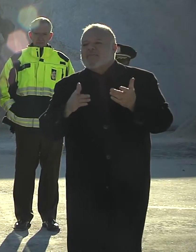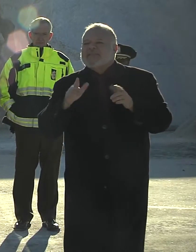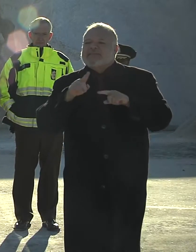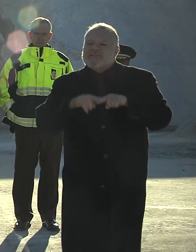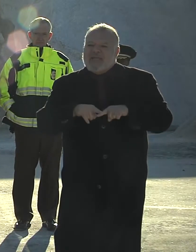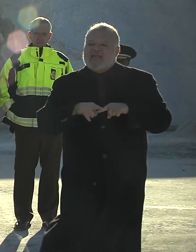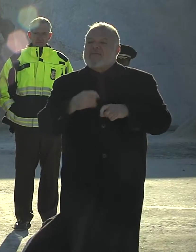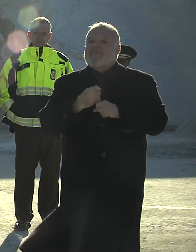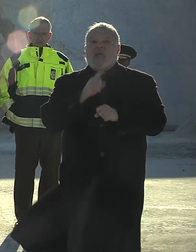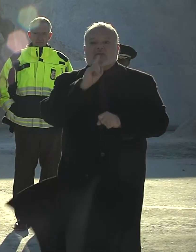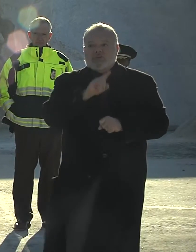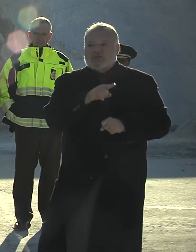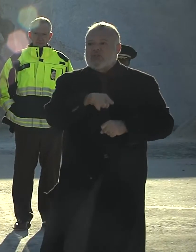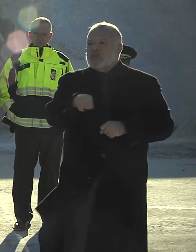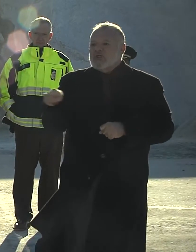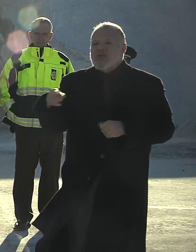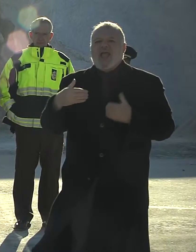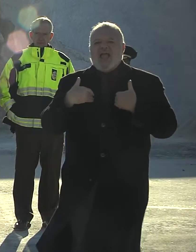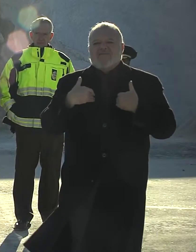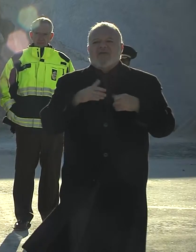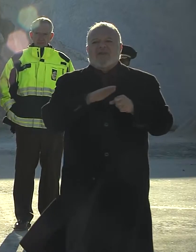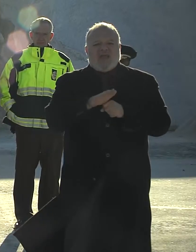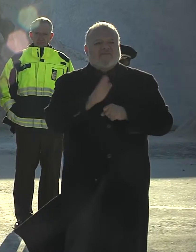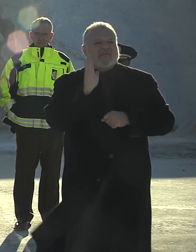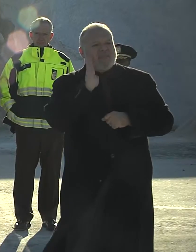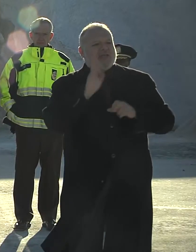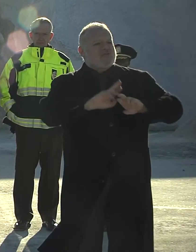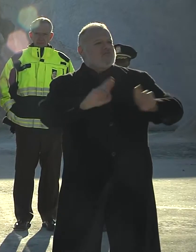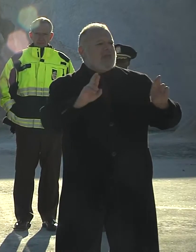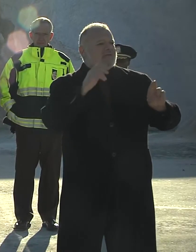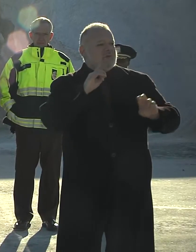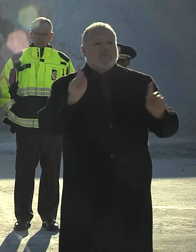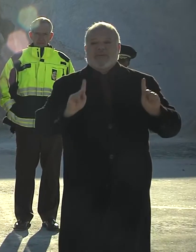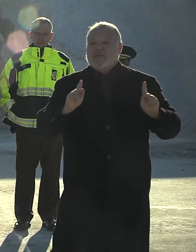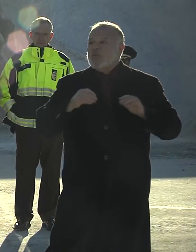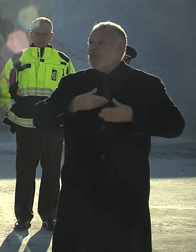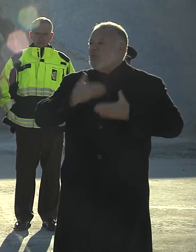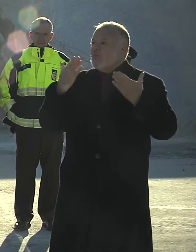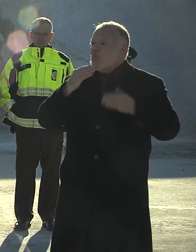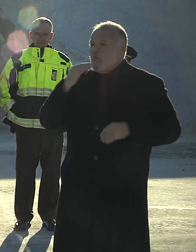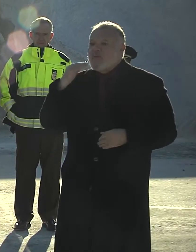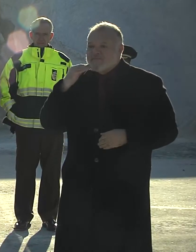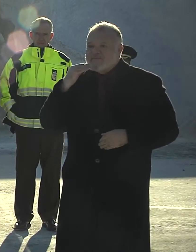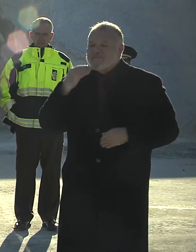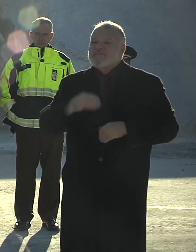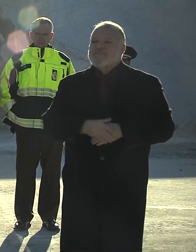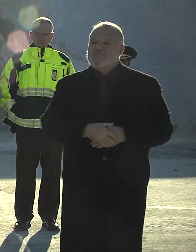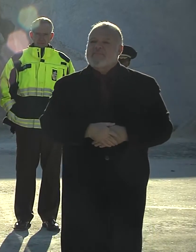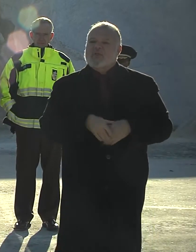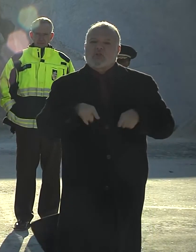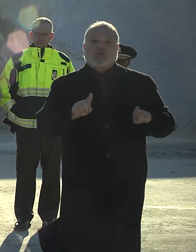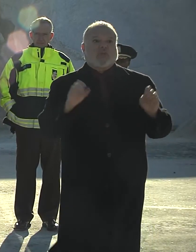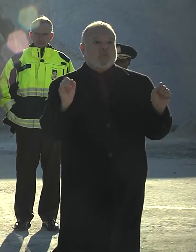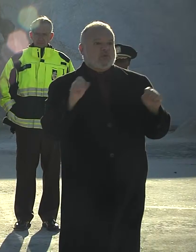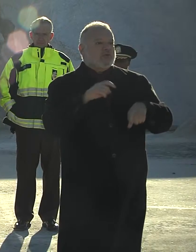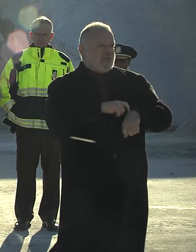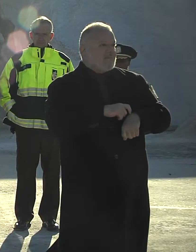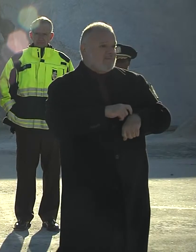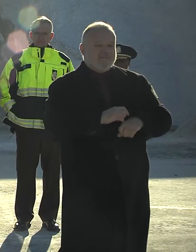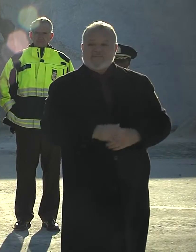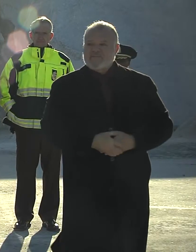sure that we have enough beds for all of our homeless women, men, and young